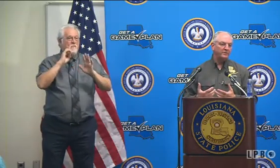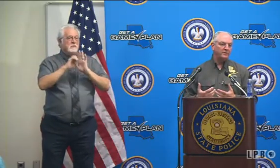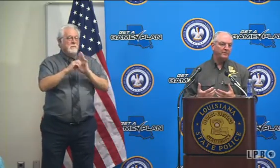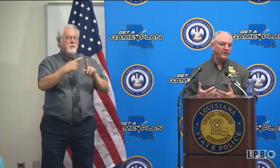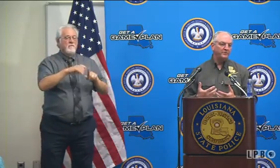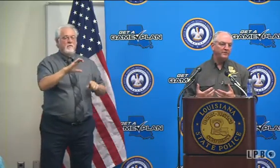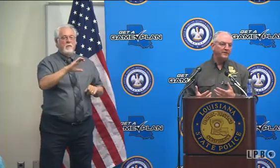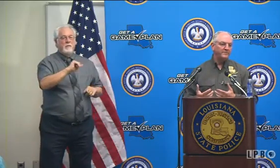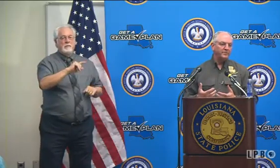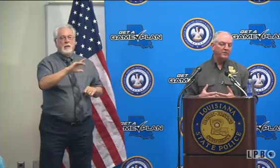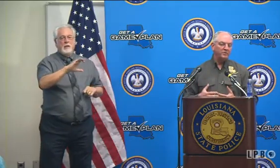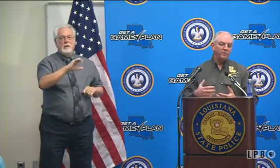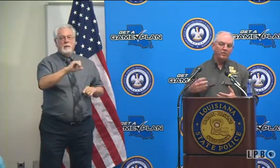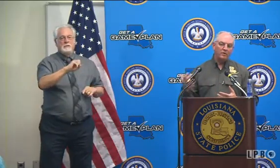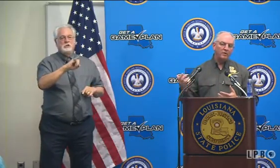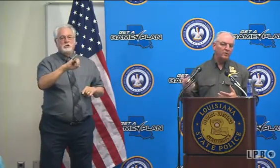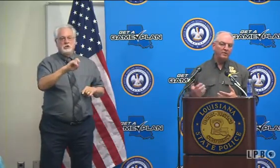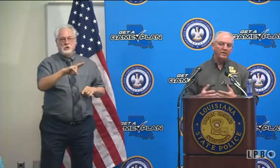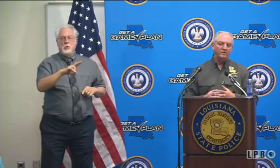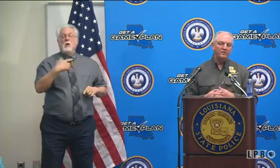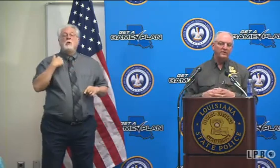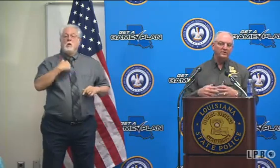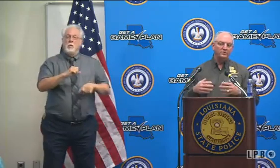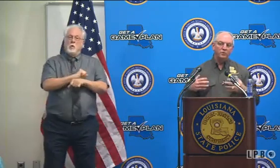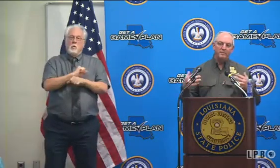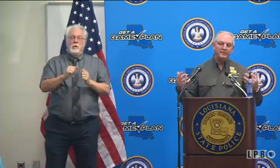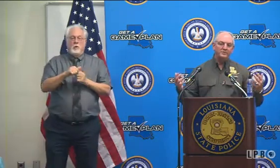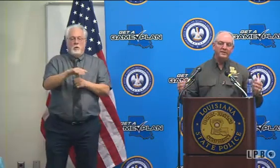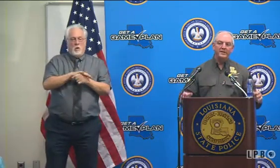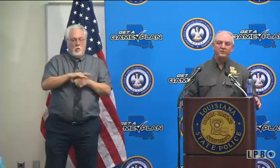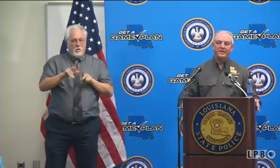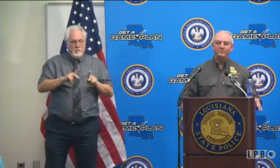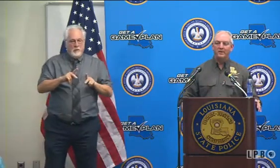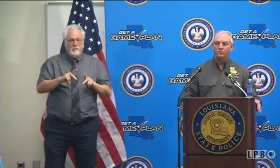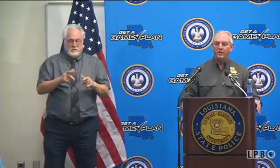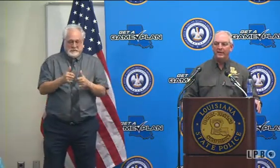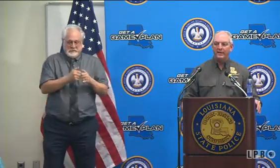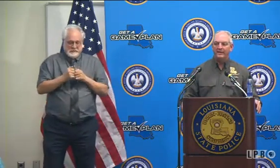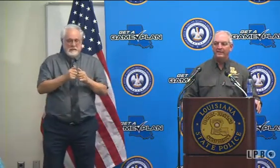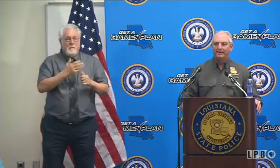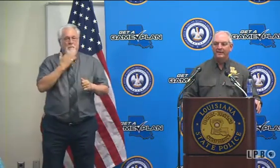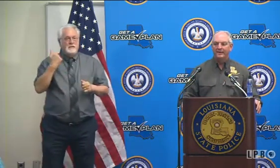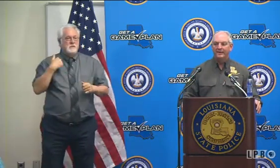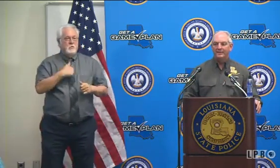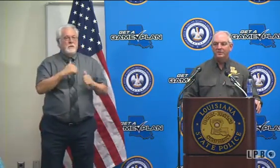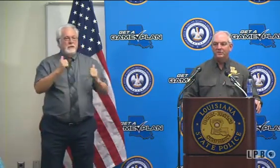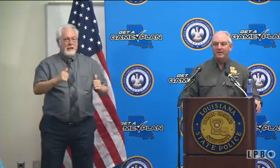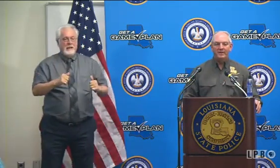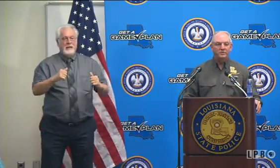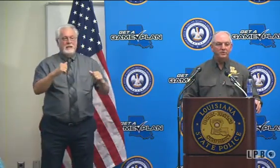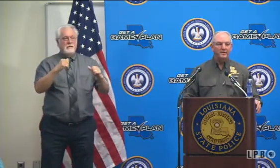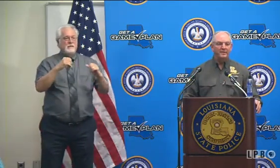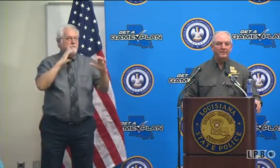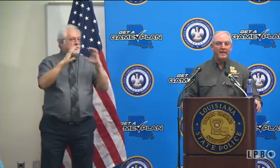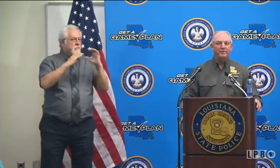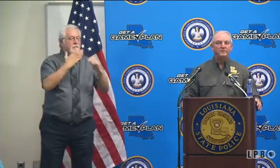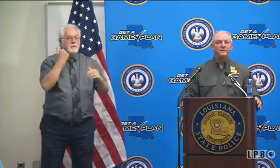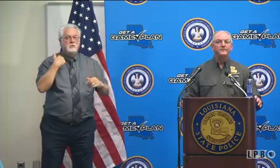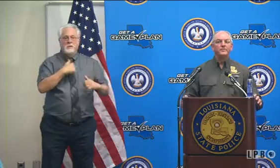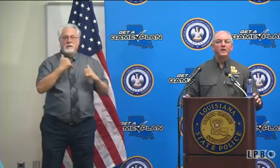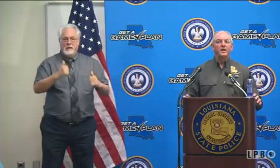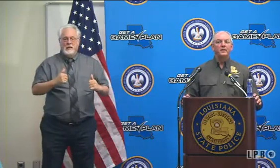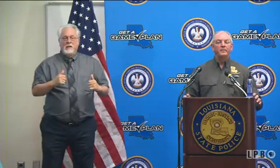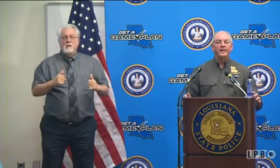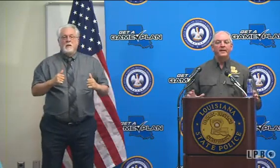of Calcasieu Parish. And so we're working with the local officials. We're messaging as best we can to try to make sure that this